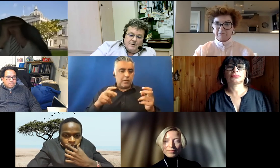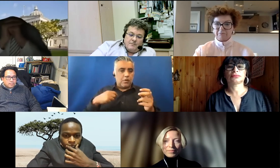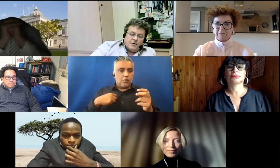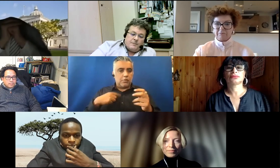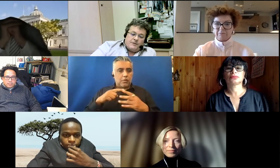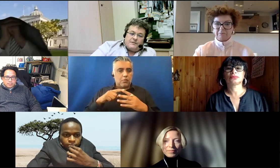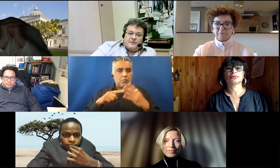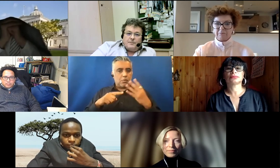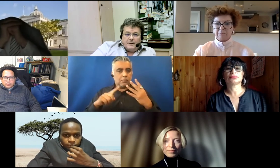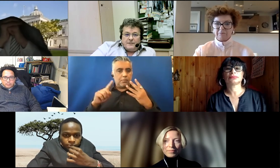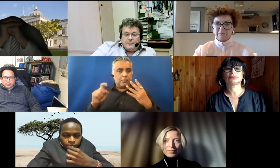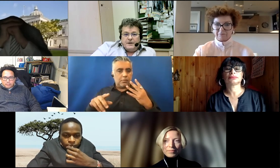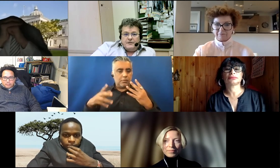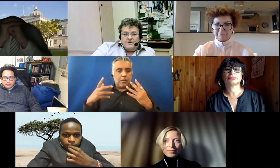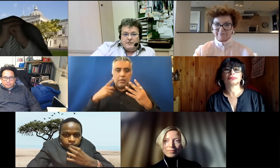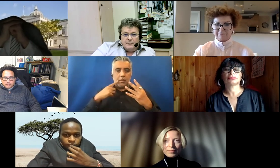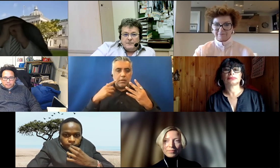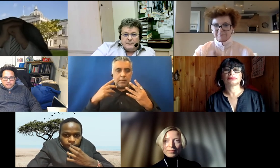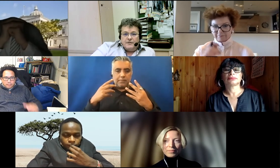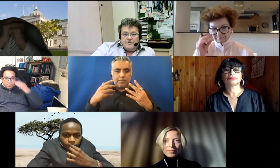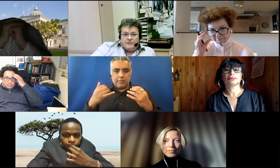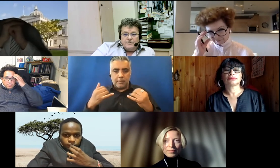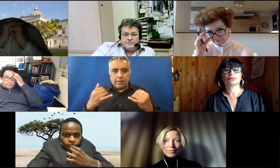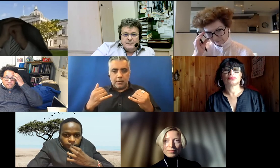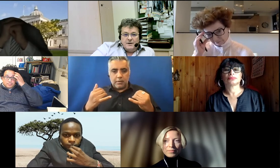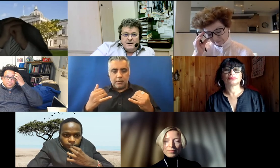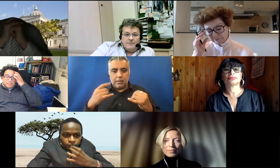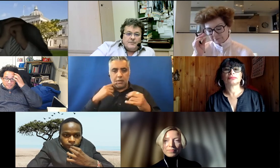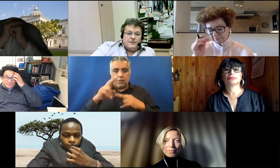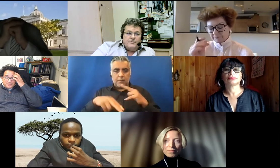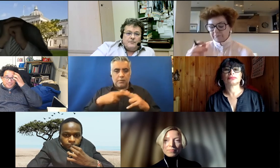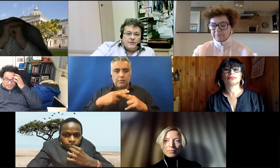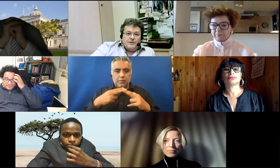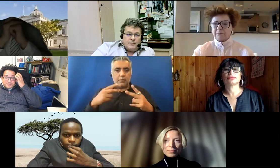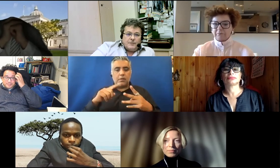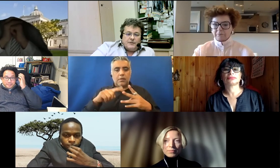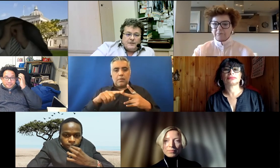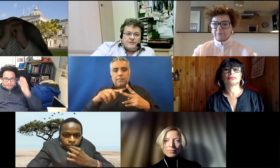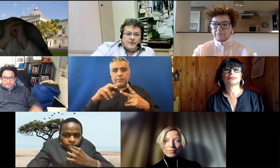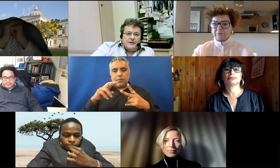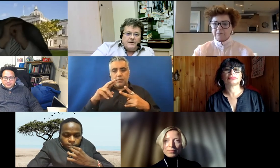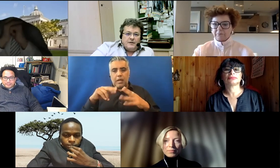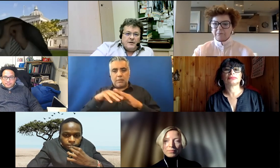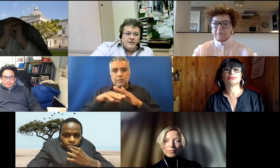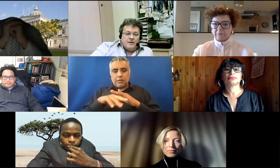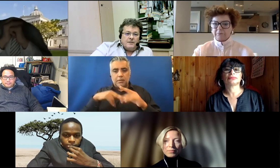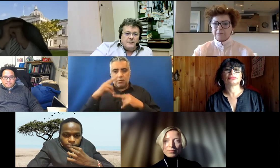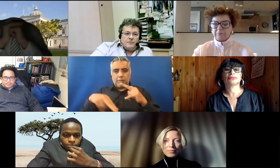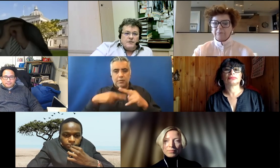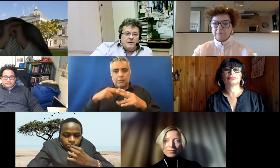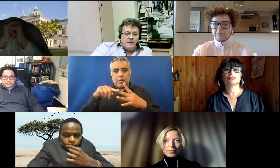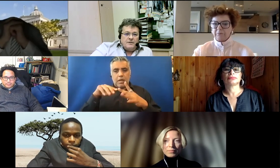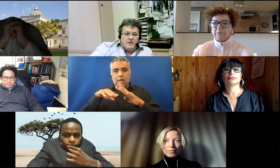questions. What about the accessibility in the university itself? What about accessibility in